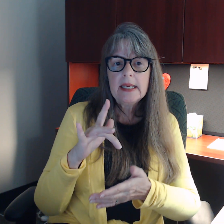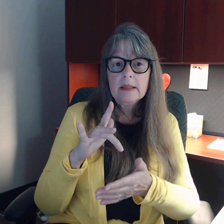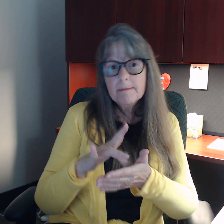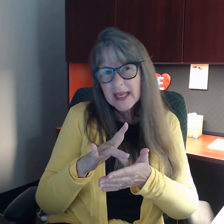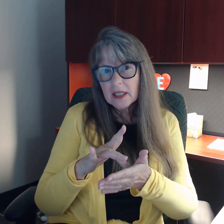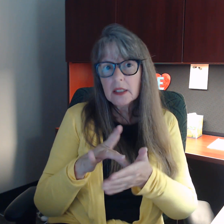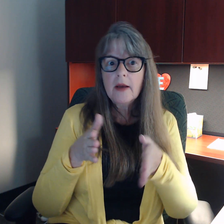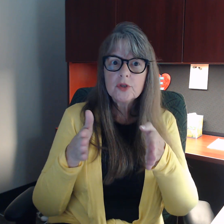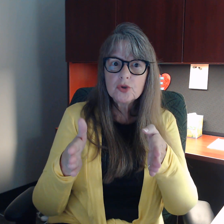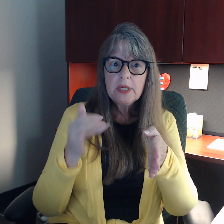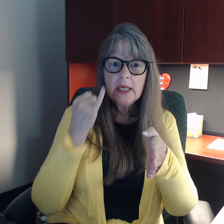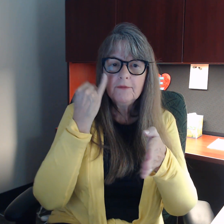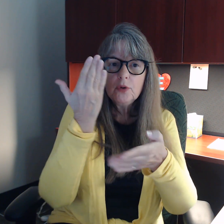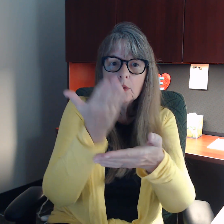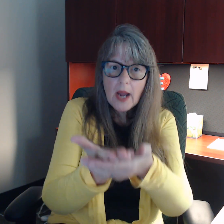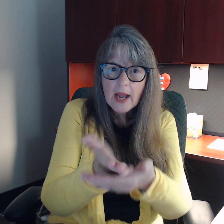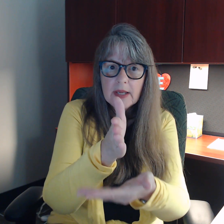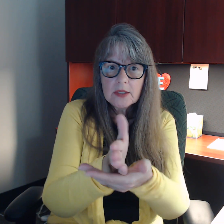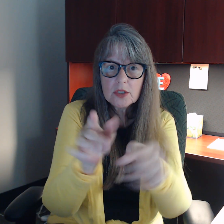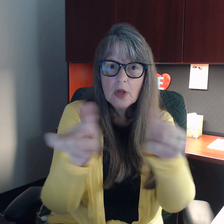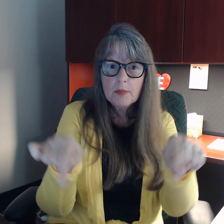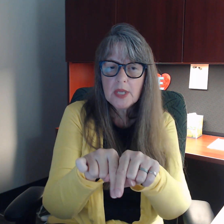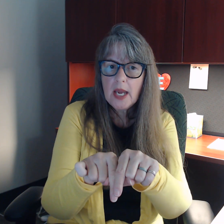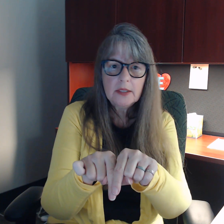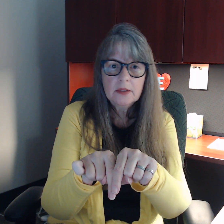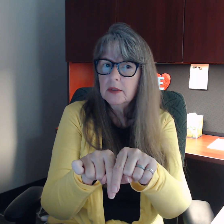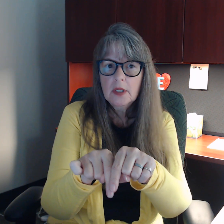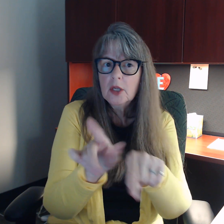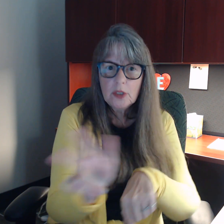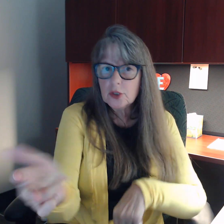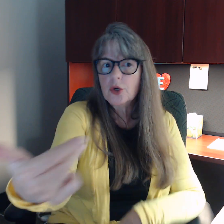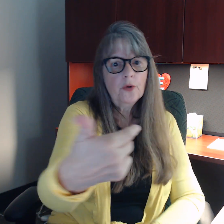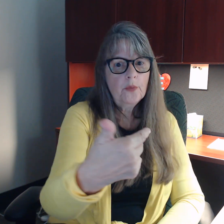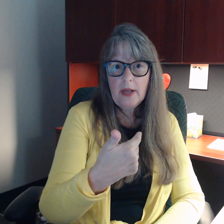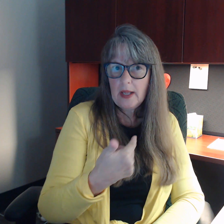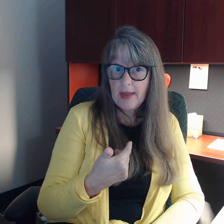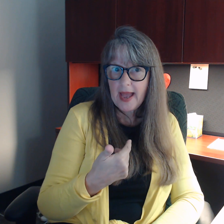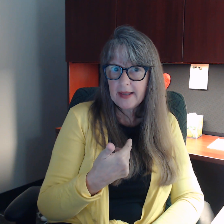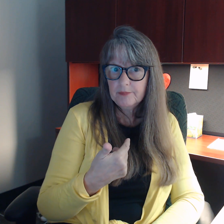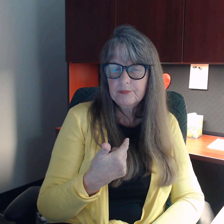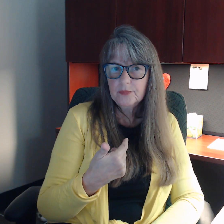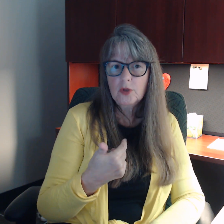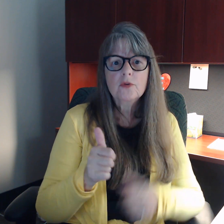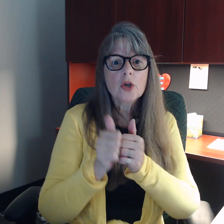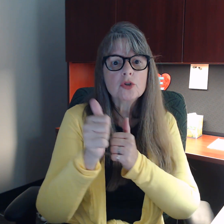the middle of the street. If you arrive at a stop sign, you need to turn around and come back. You've gone too far.